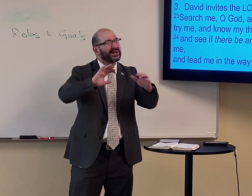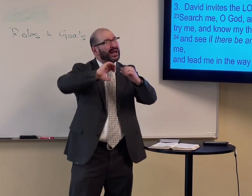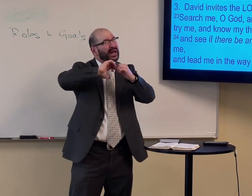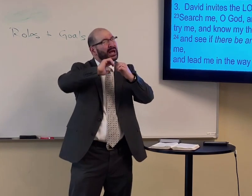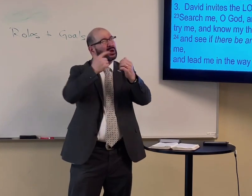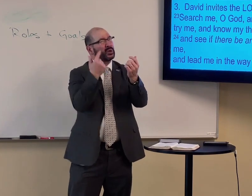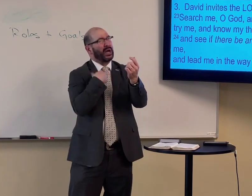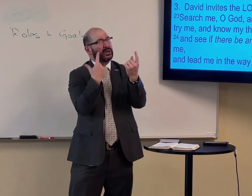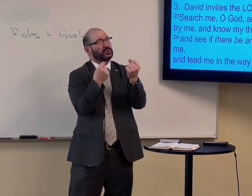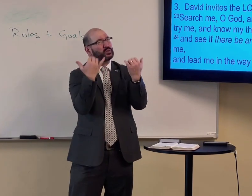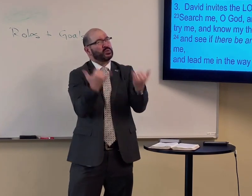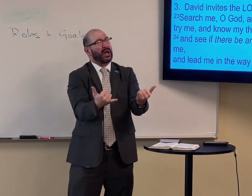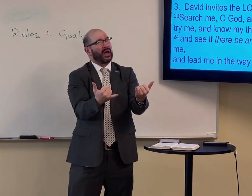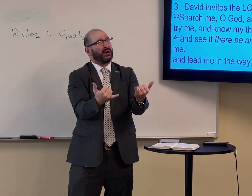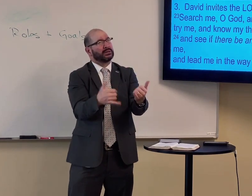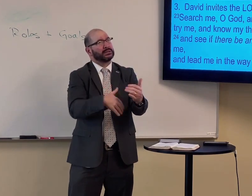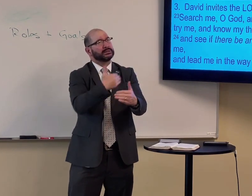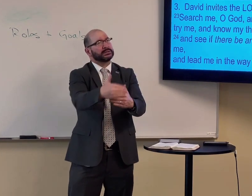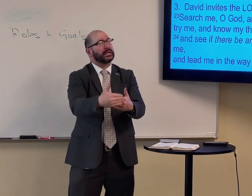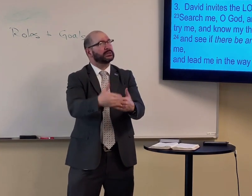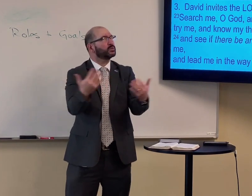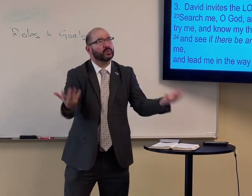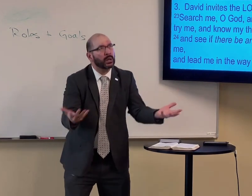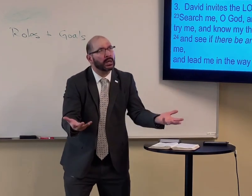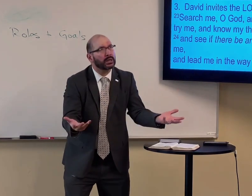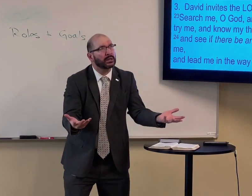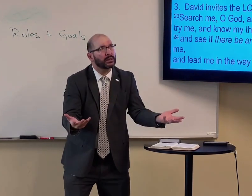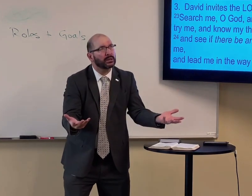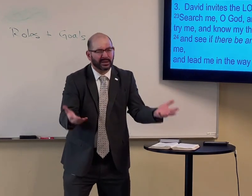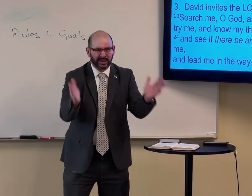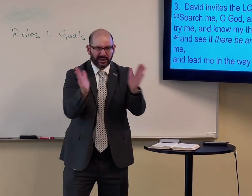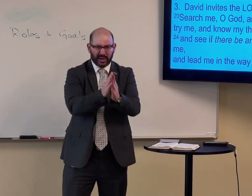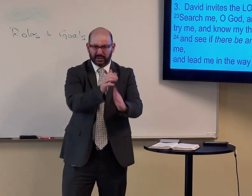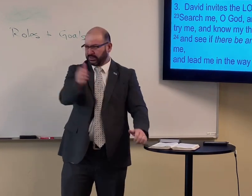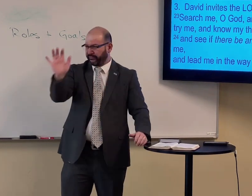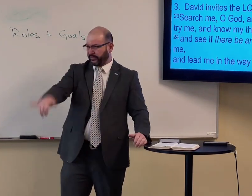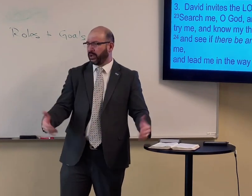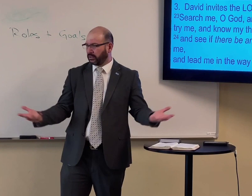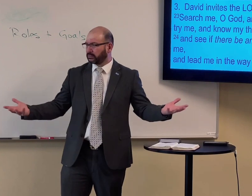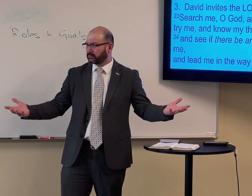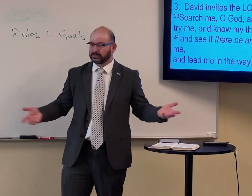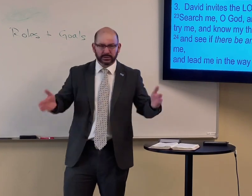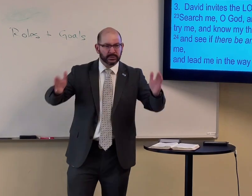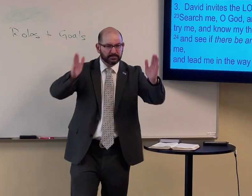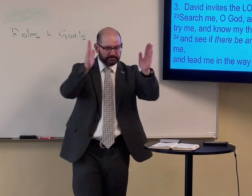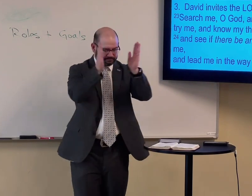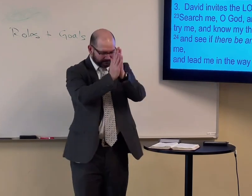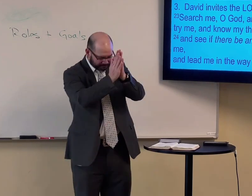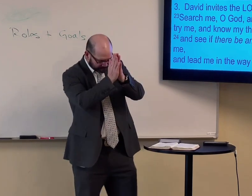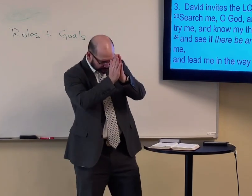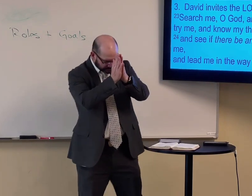bad stuff. How am I doing that now? How am I going to do about that? Ask yourself these things. So let's